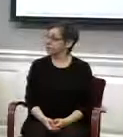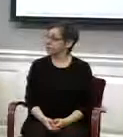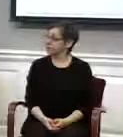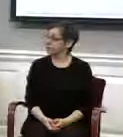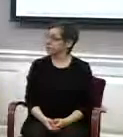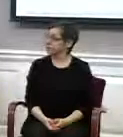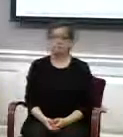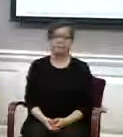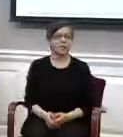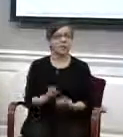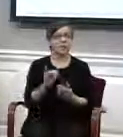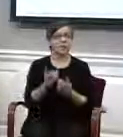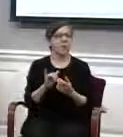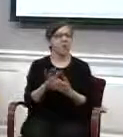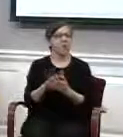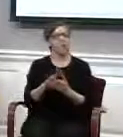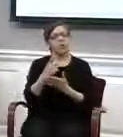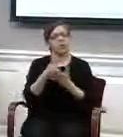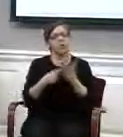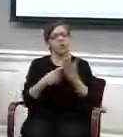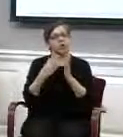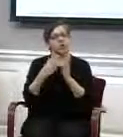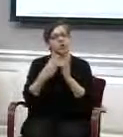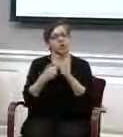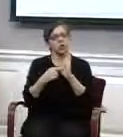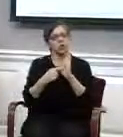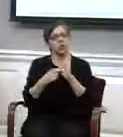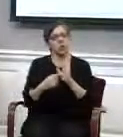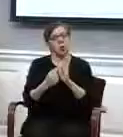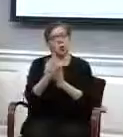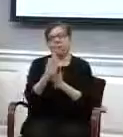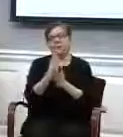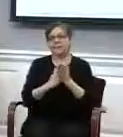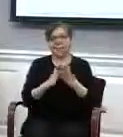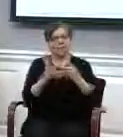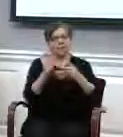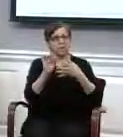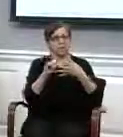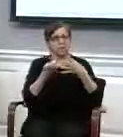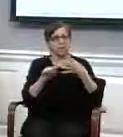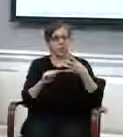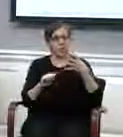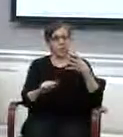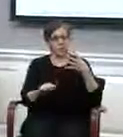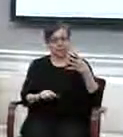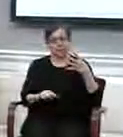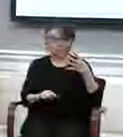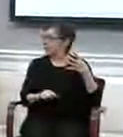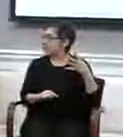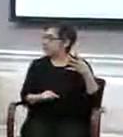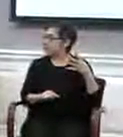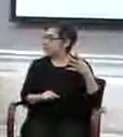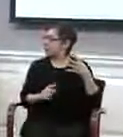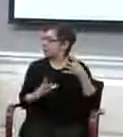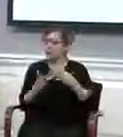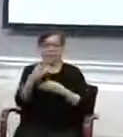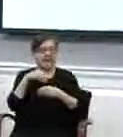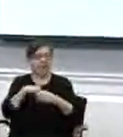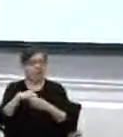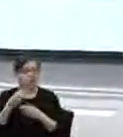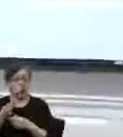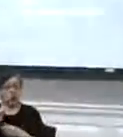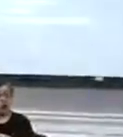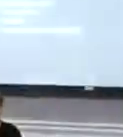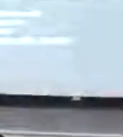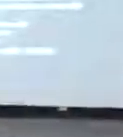Just some features, then, of this infused curriculum. The teachers integrated human rights issues across the curriculum